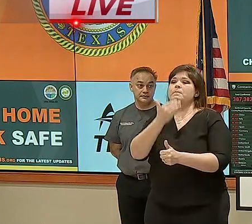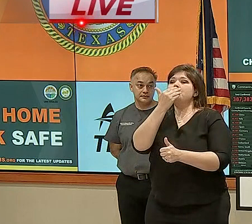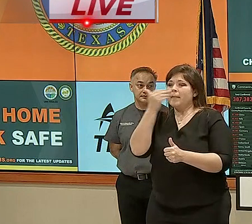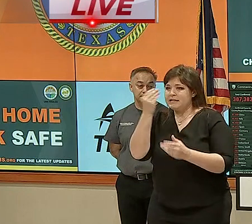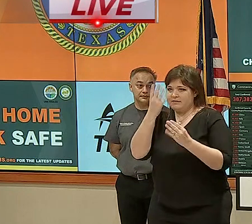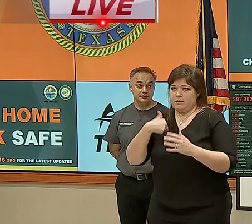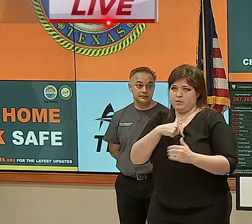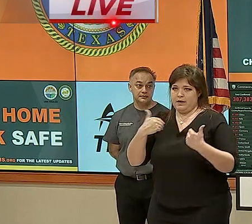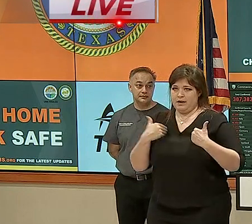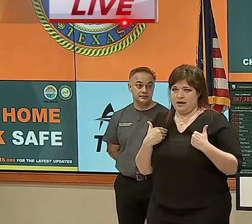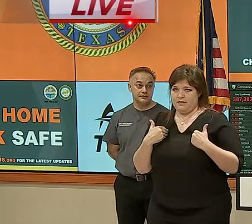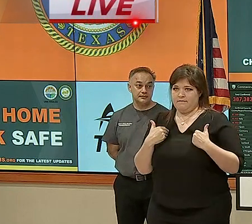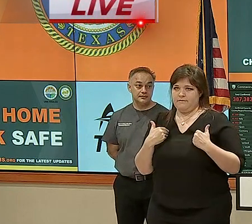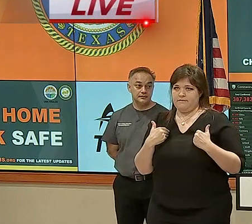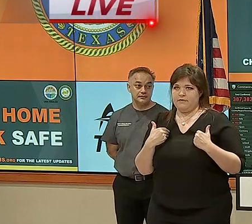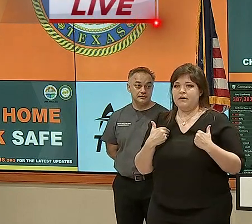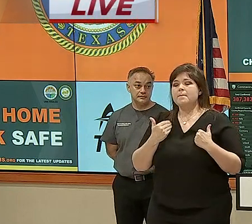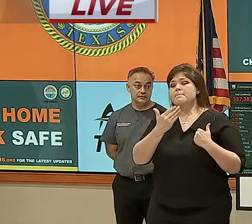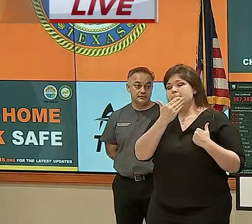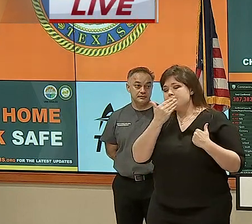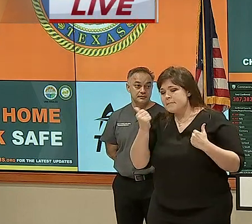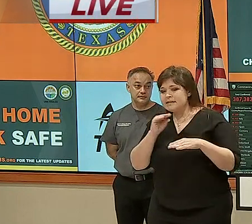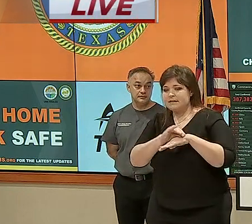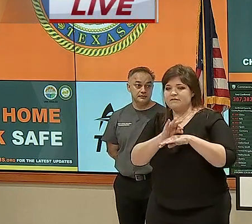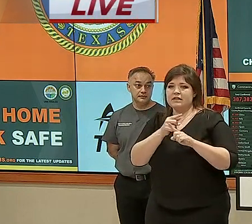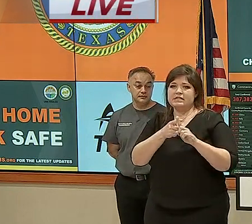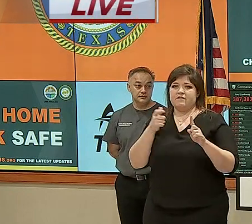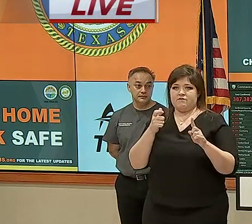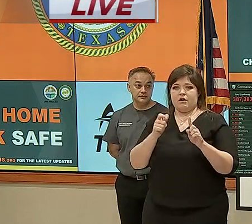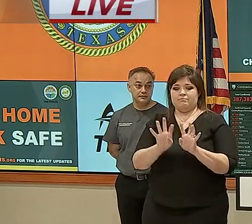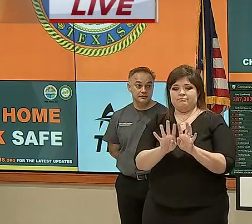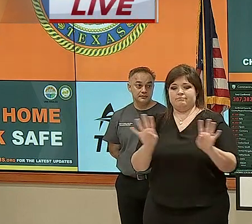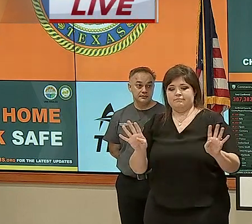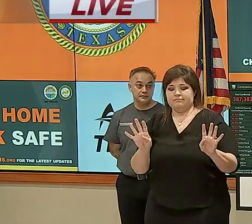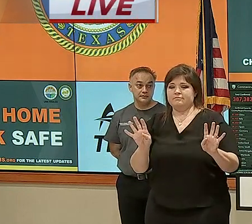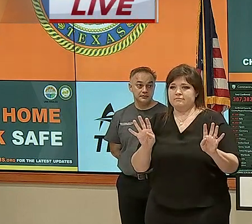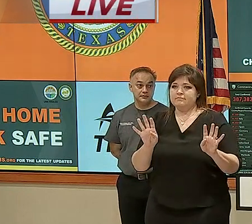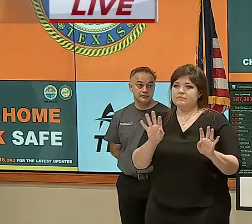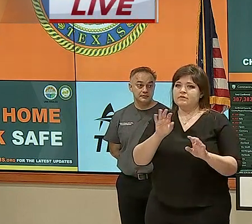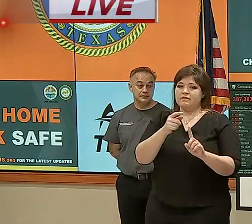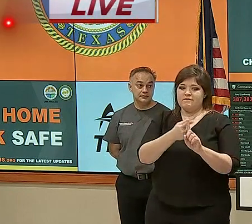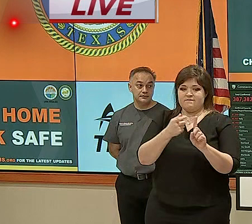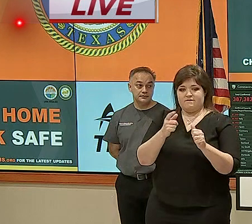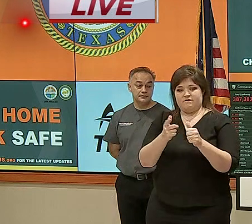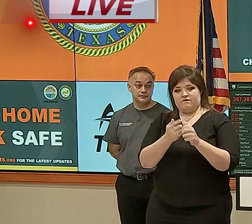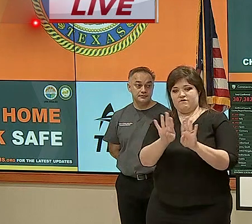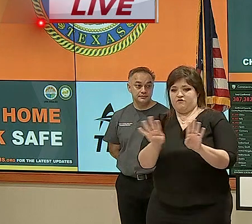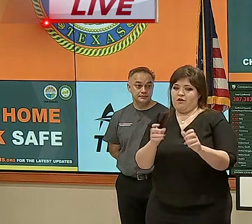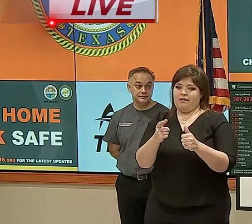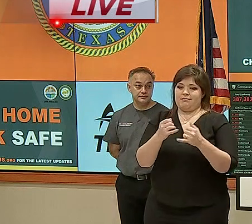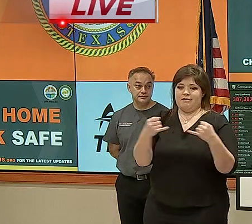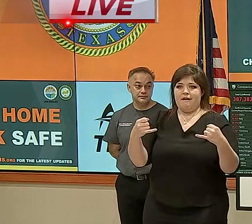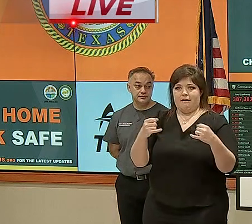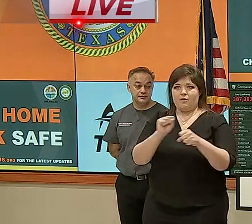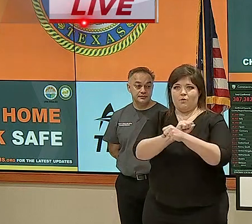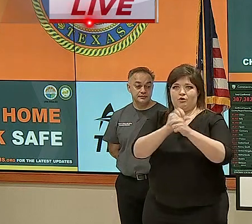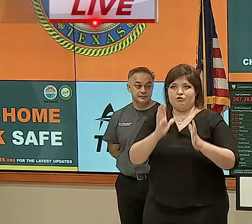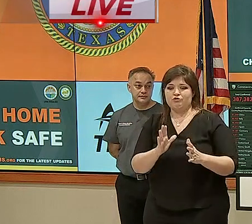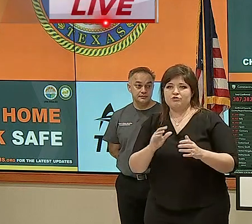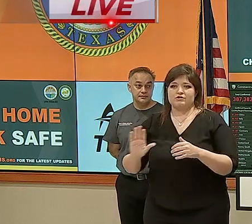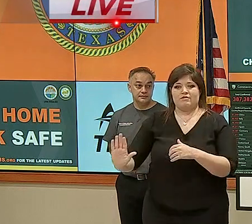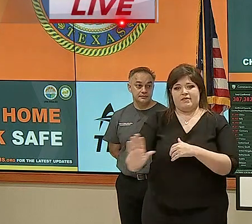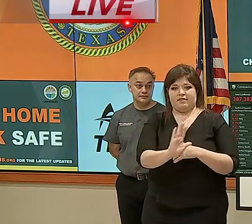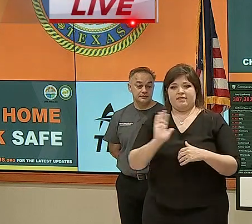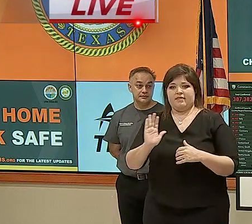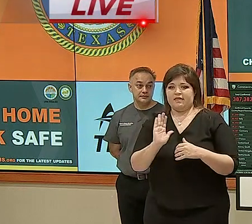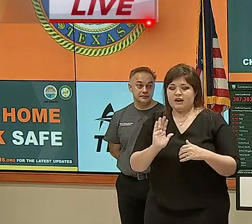advice of the frontline workers, the leaders of our hospital systems, the analysts and experts who